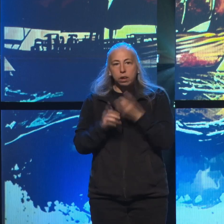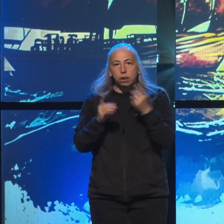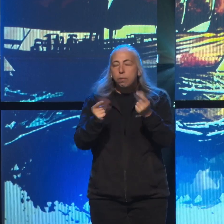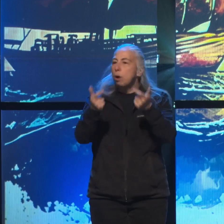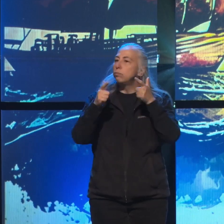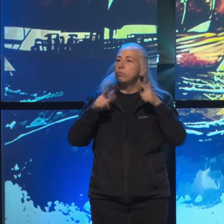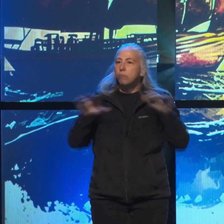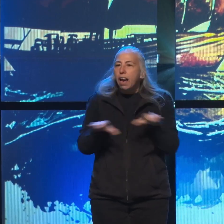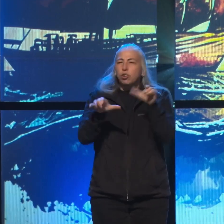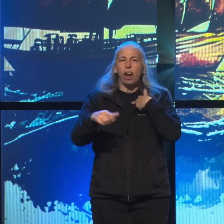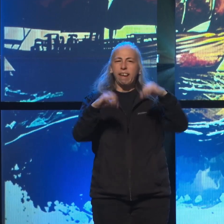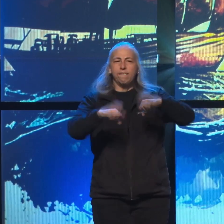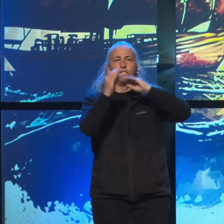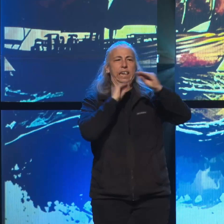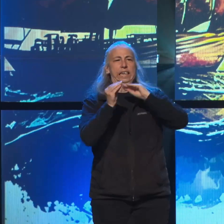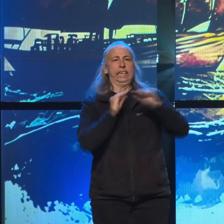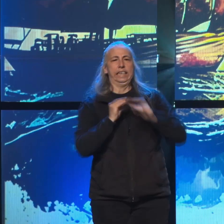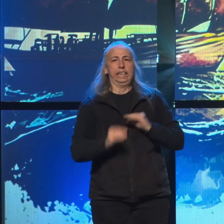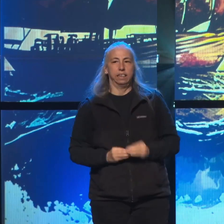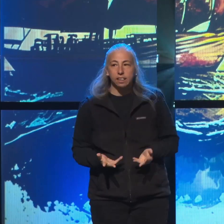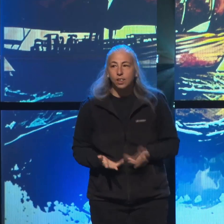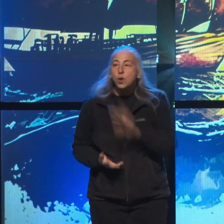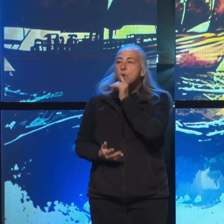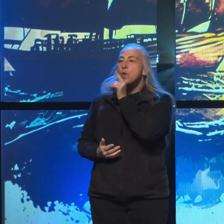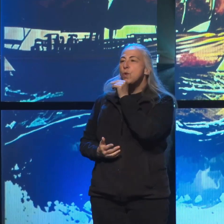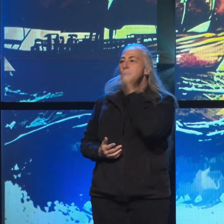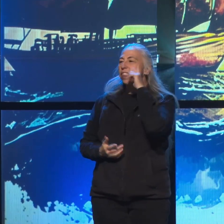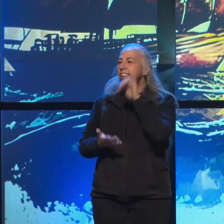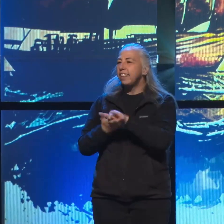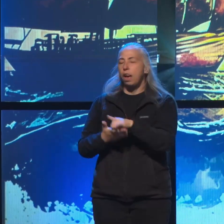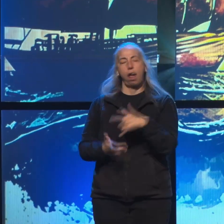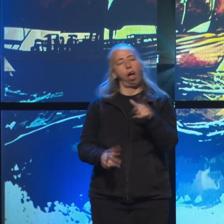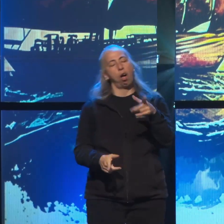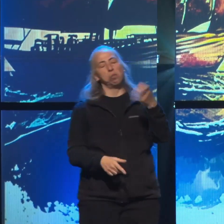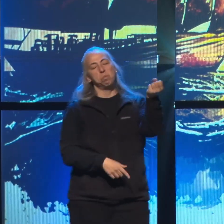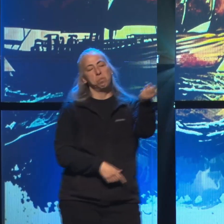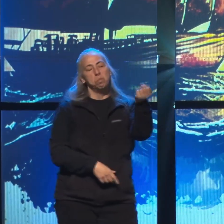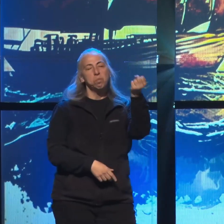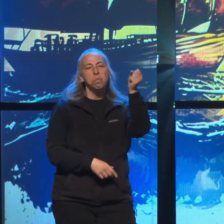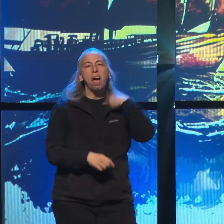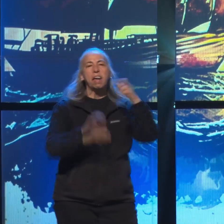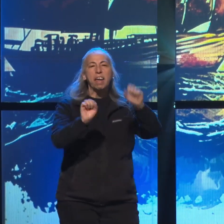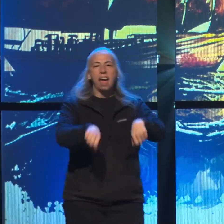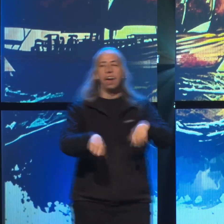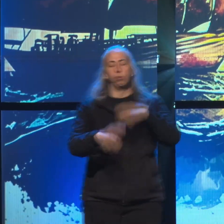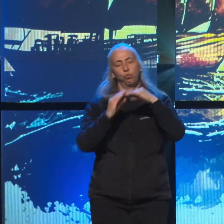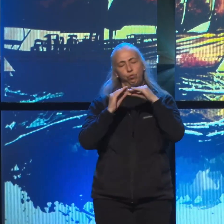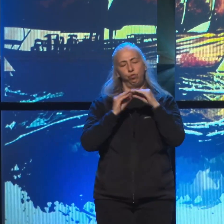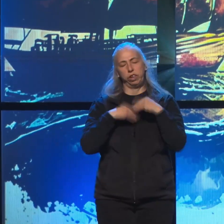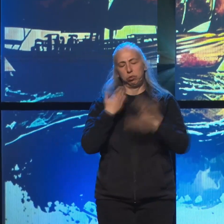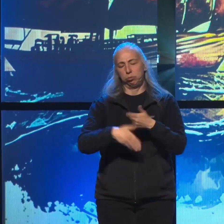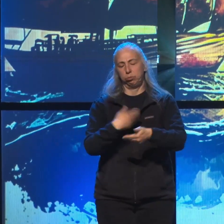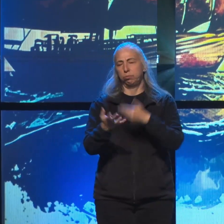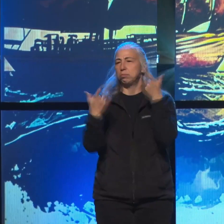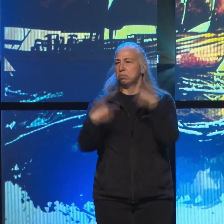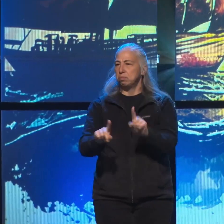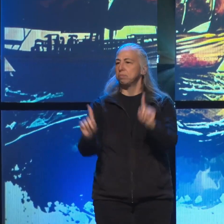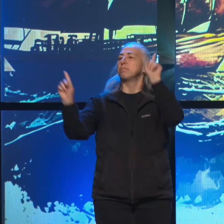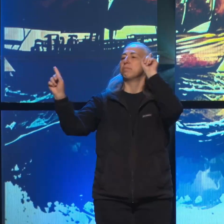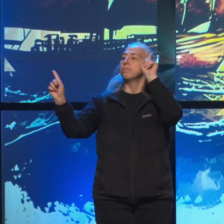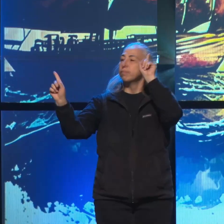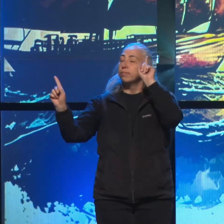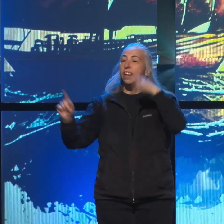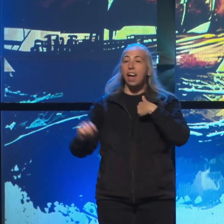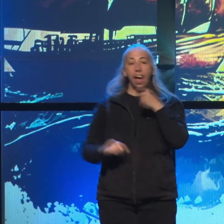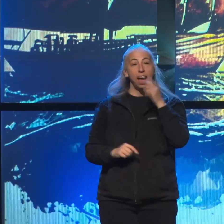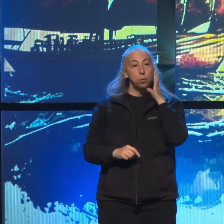I can fix this. Anybody else? Like, that's it. I got this one, no matter what it is. No matter what it is, that's me. Like, I